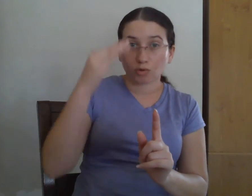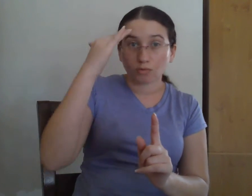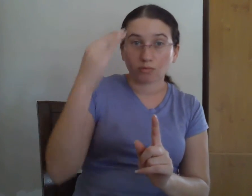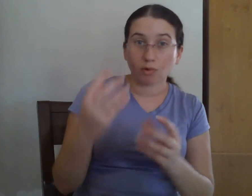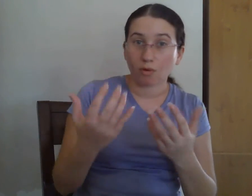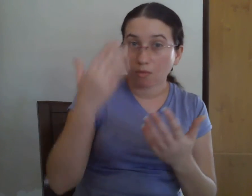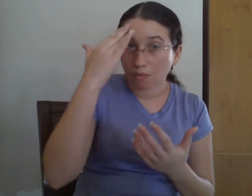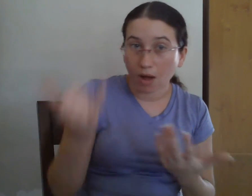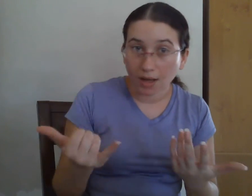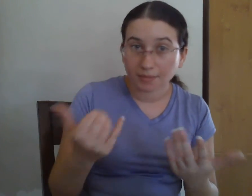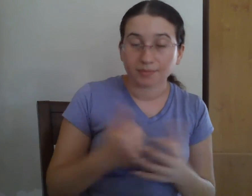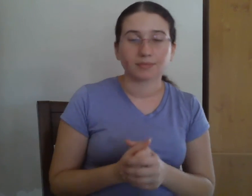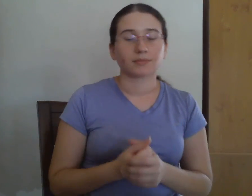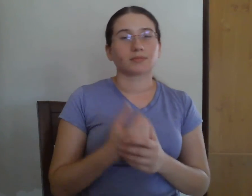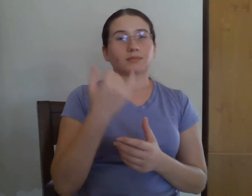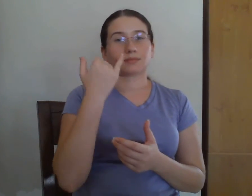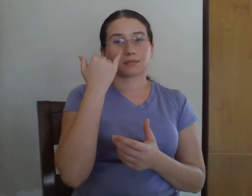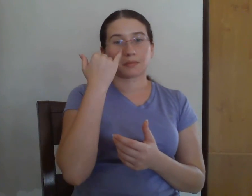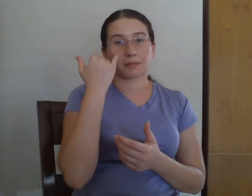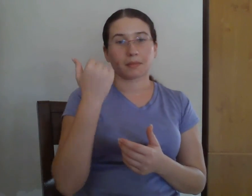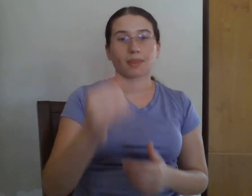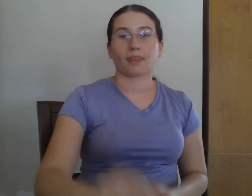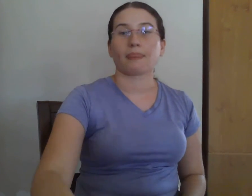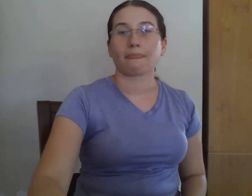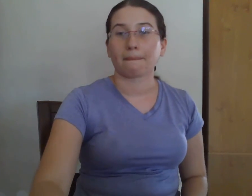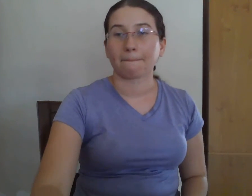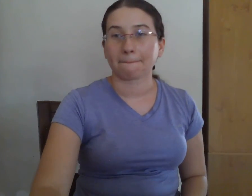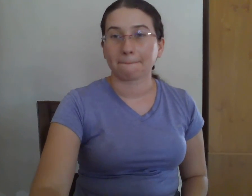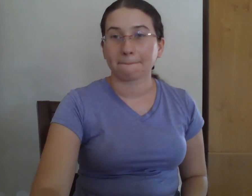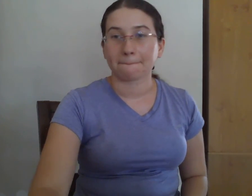had far better student outcomes. So it tells us we're asking the right questions.